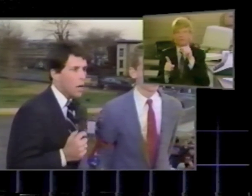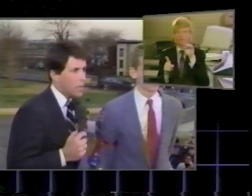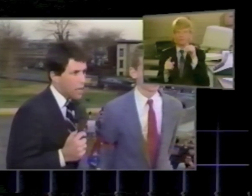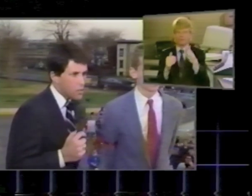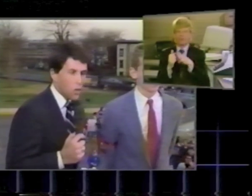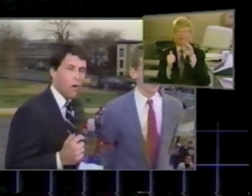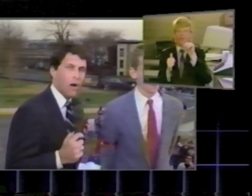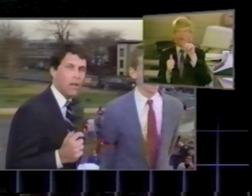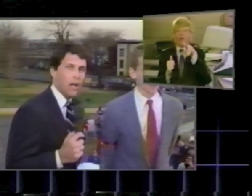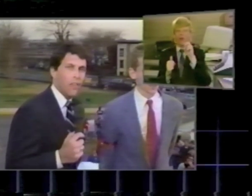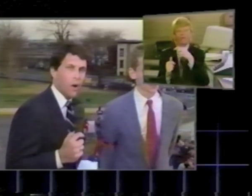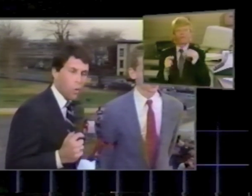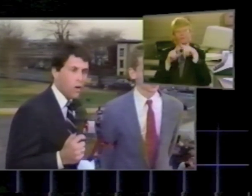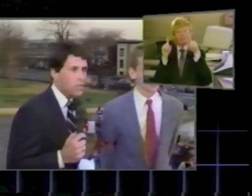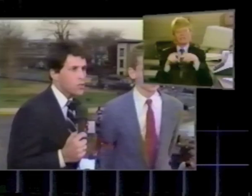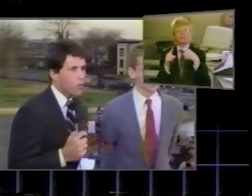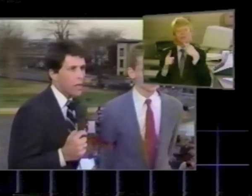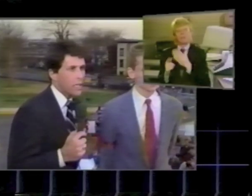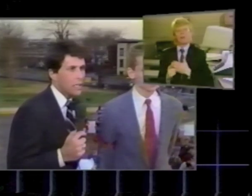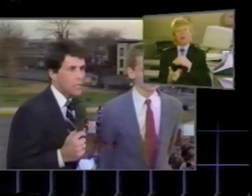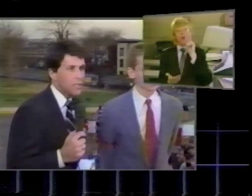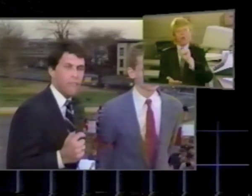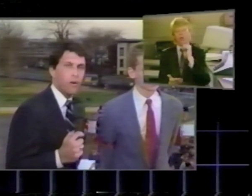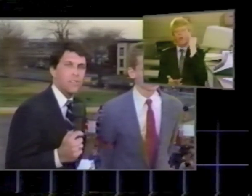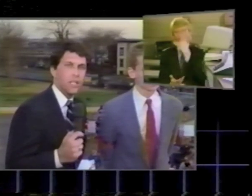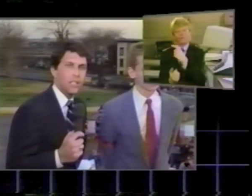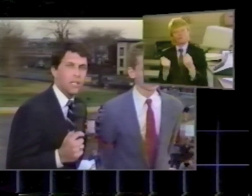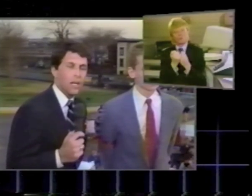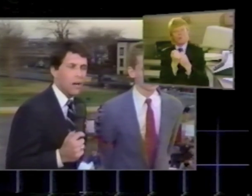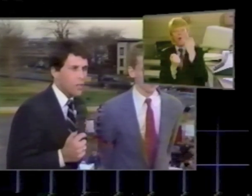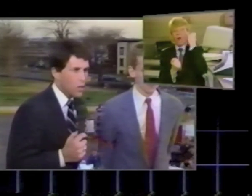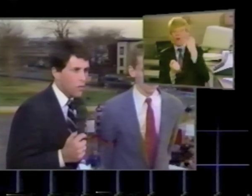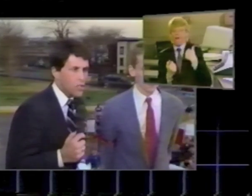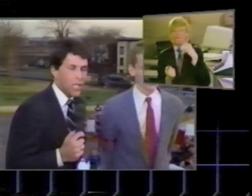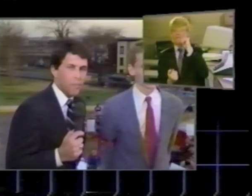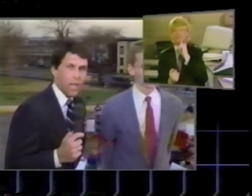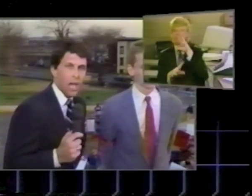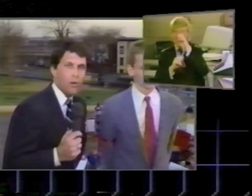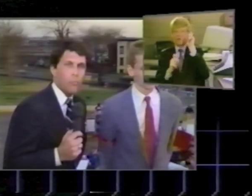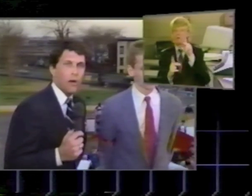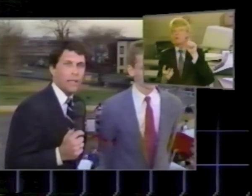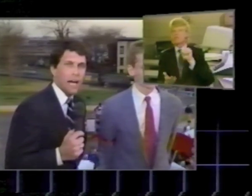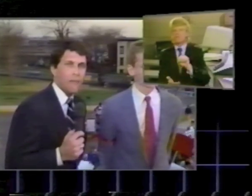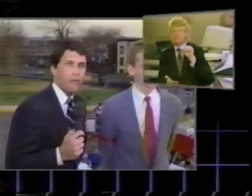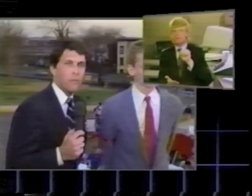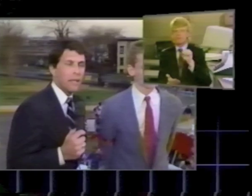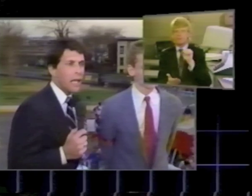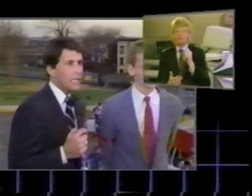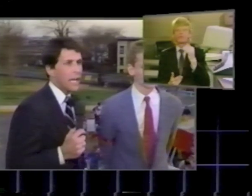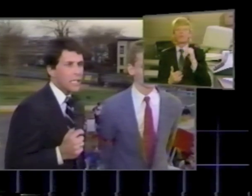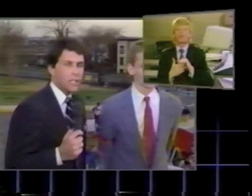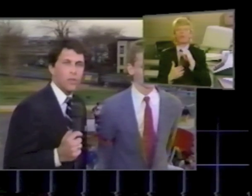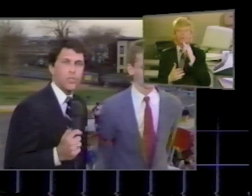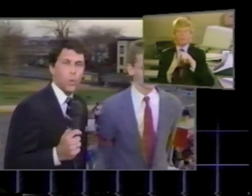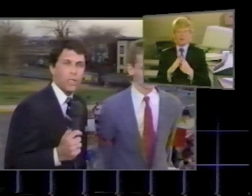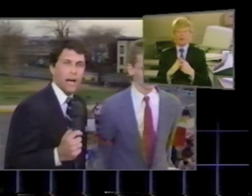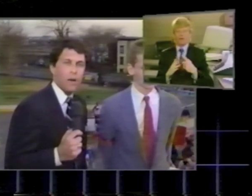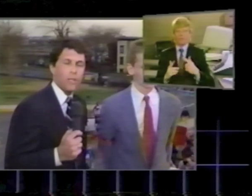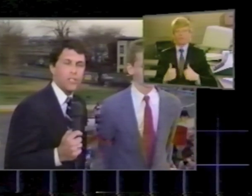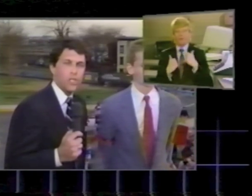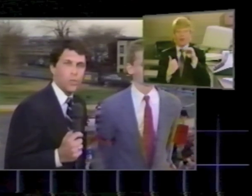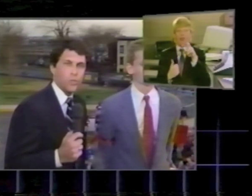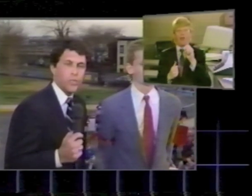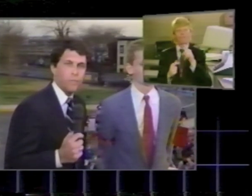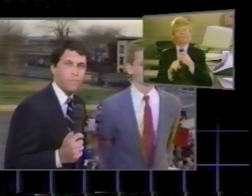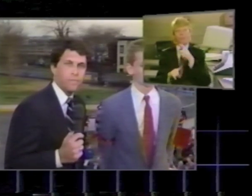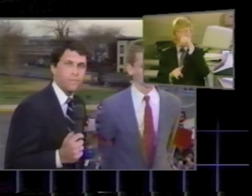Avenue are being asked to honk their horns for a deaf president of the university. Reporting live from Gallaudet, Chris Gordon,